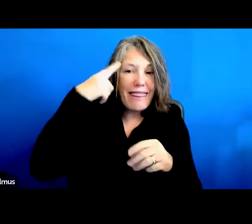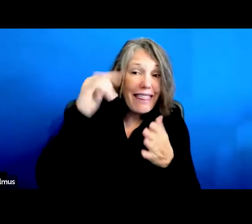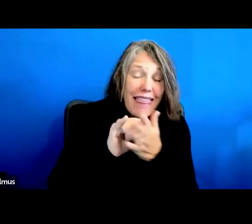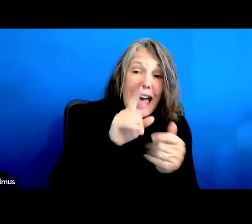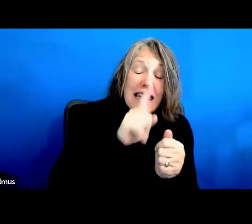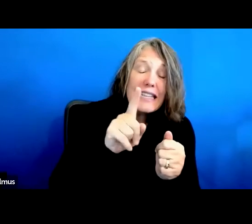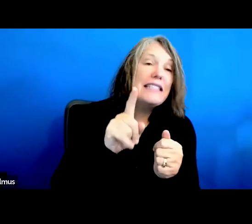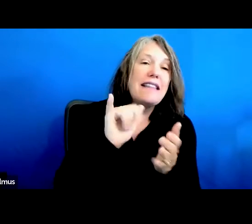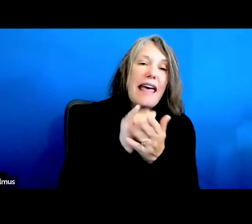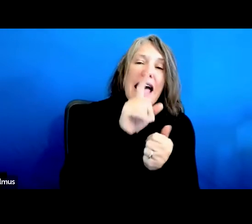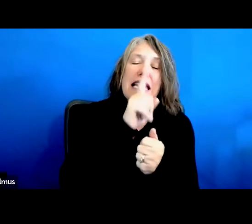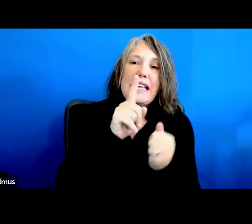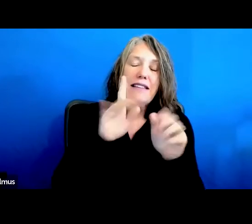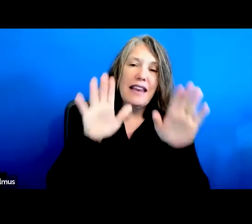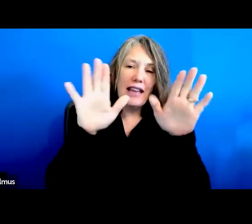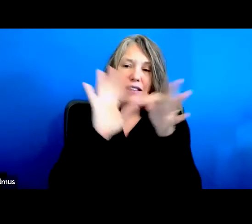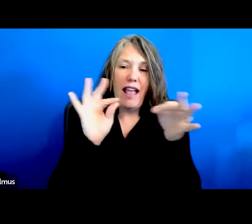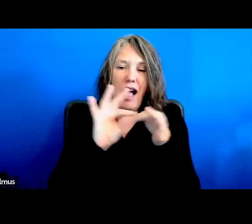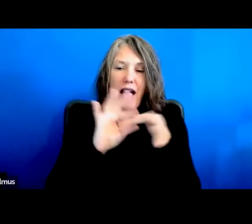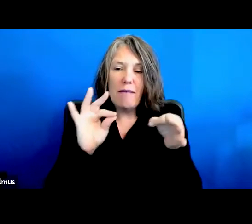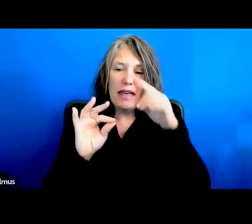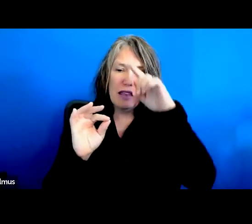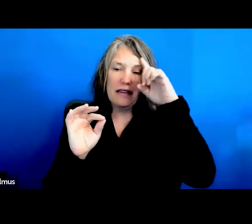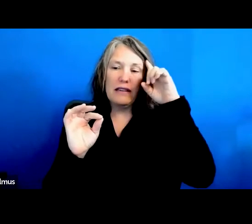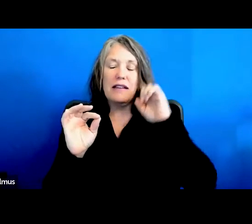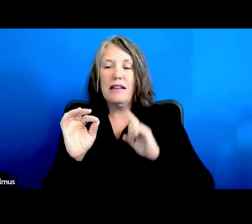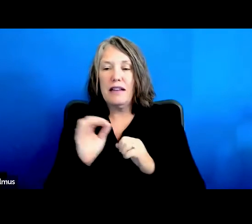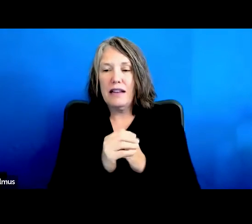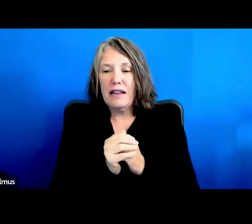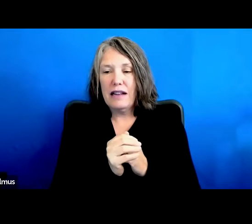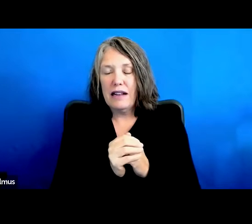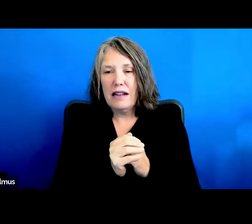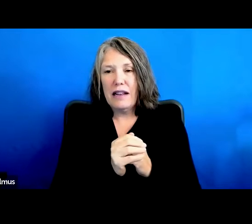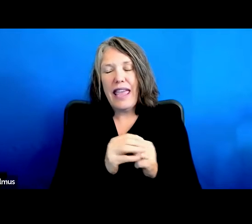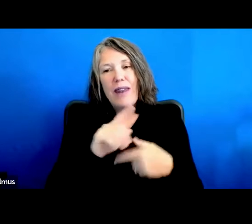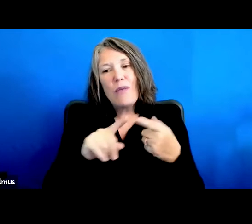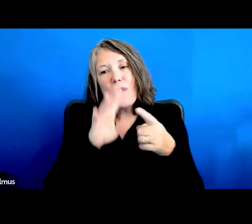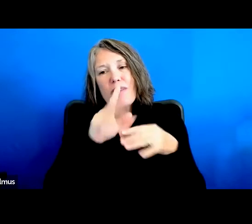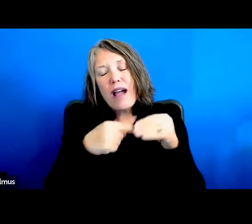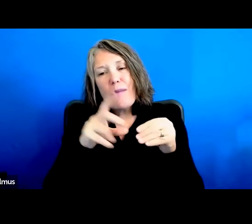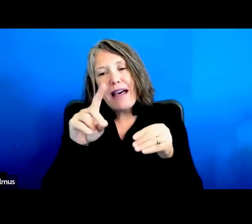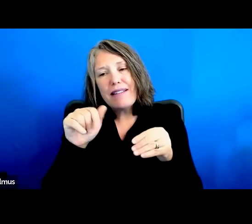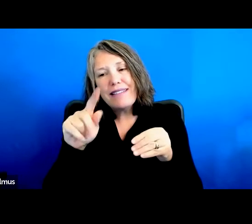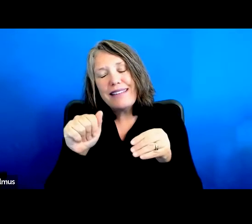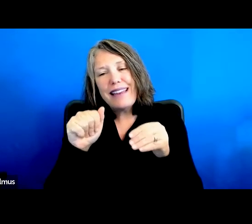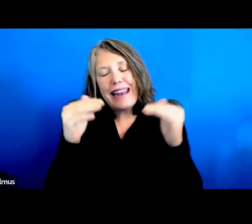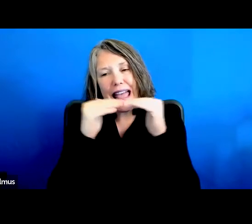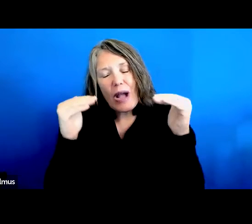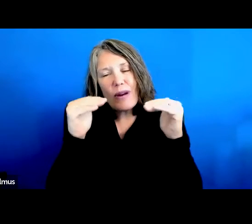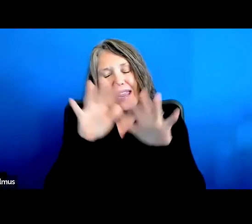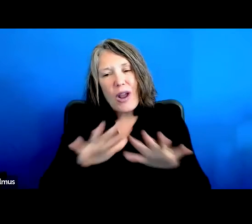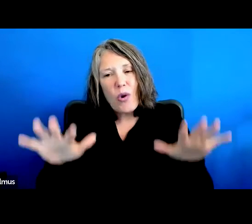an excellent comment, and one thing that we're really hearing, and when we talk about data equity across disability